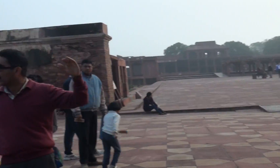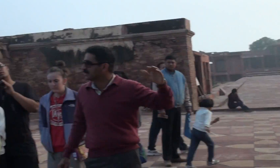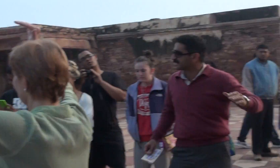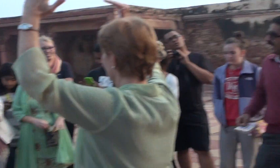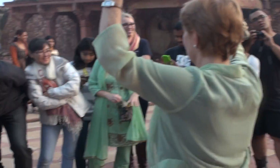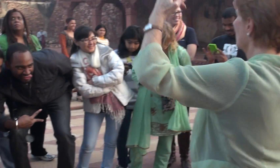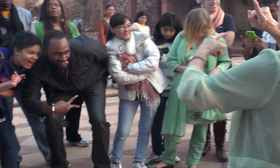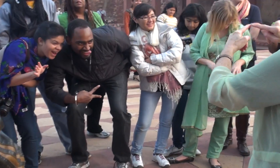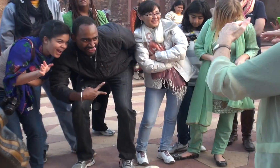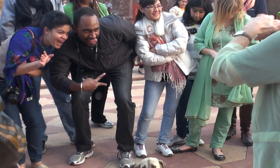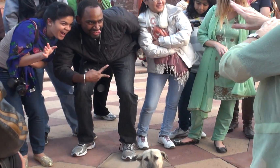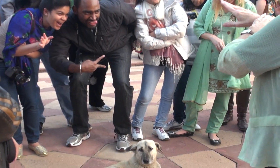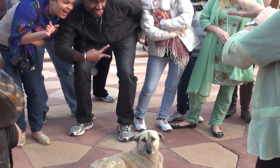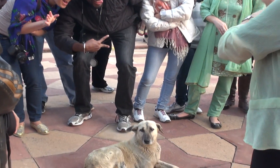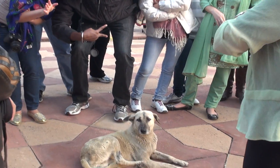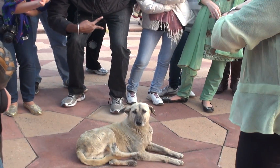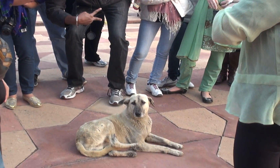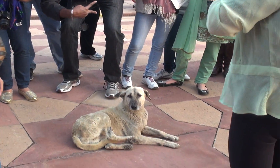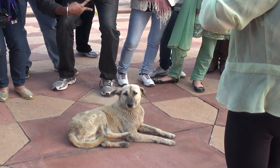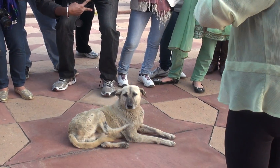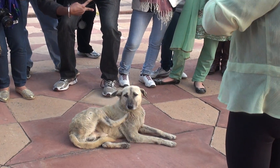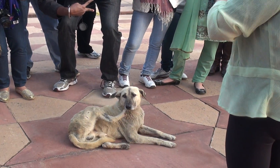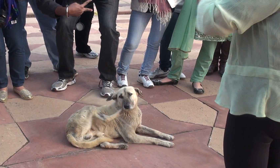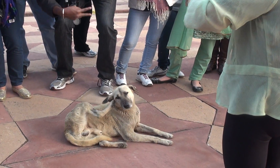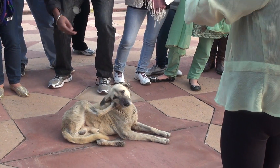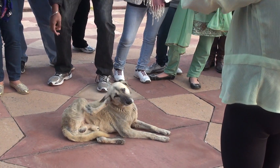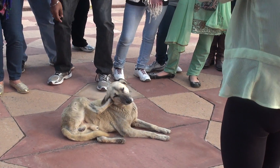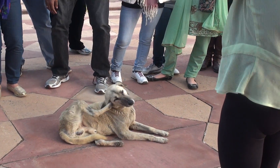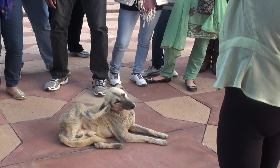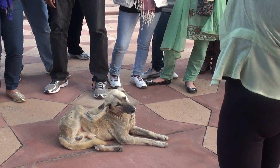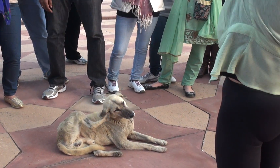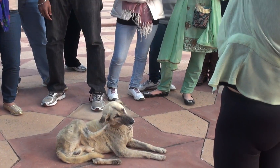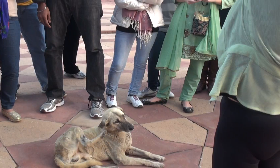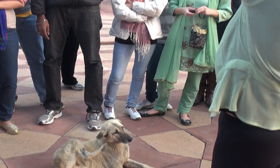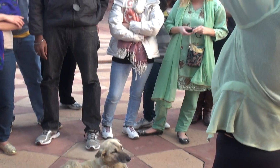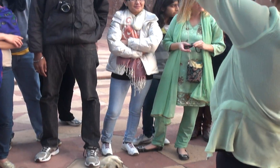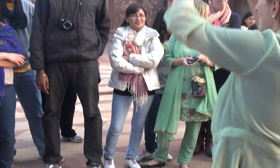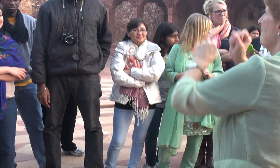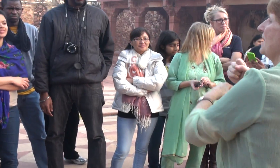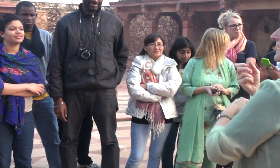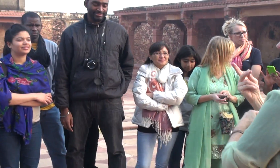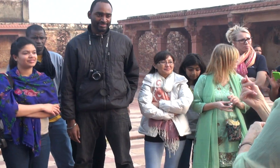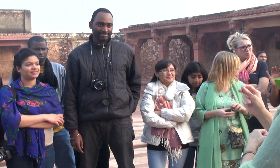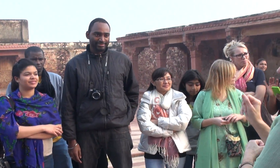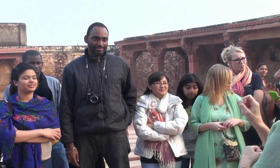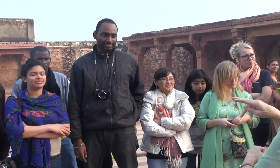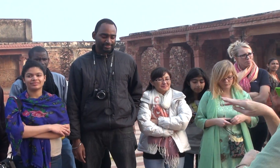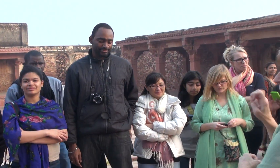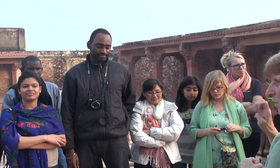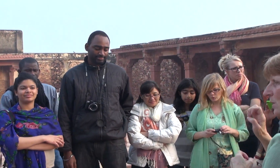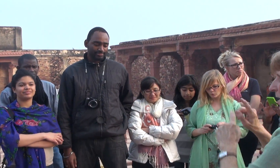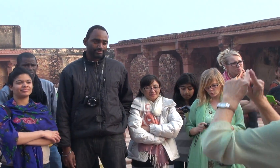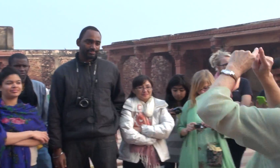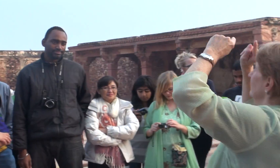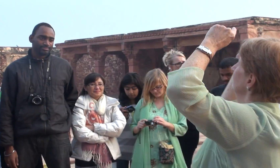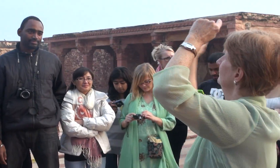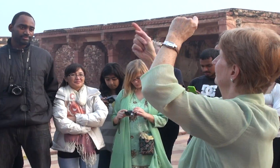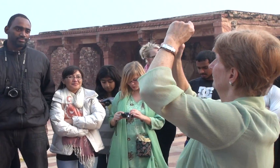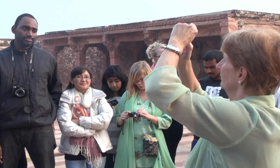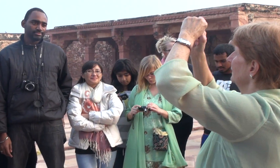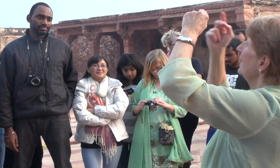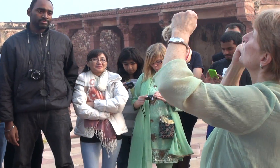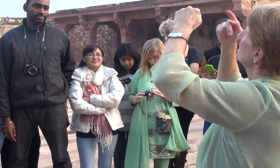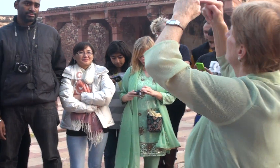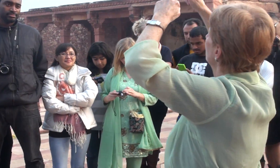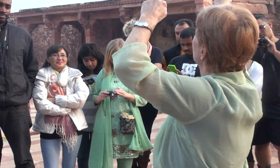So when you go inside, you will see a large column made of sandstone, on top of which we have a circular seat, and there are passages running